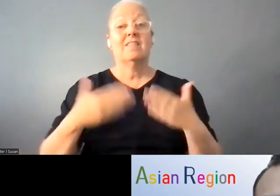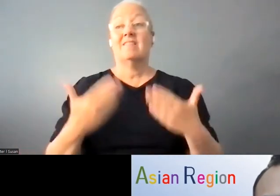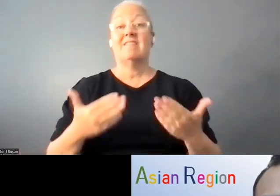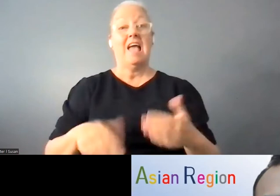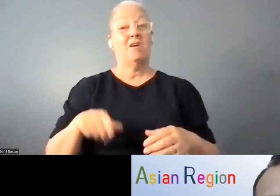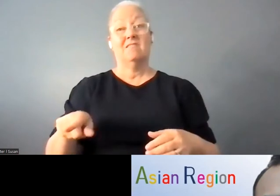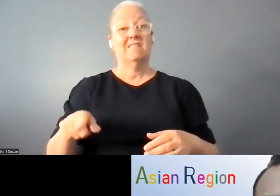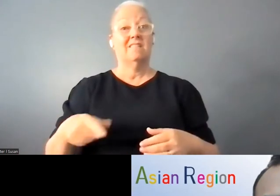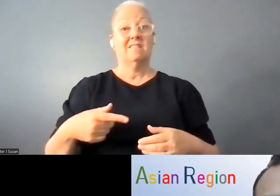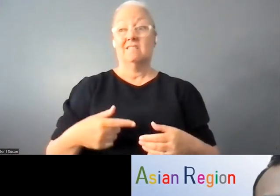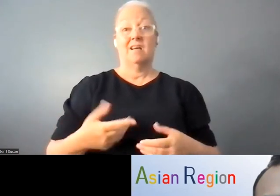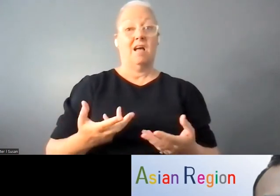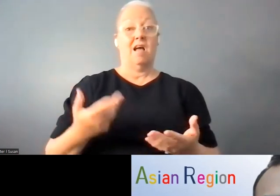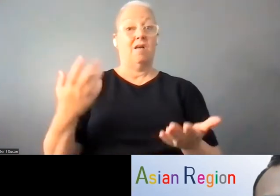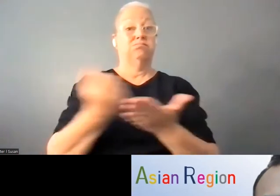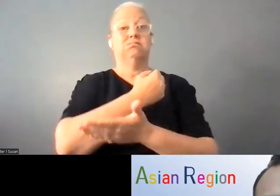employed successfully in